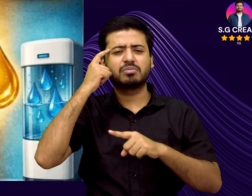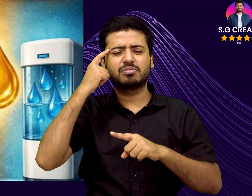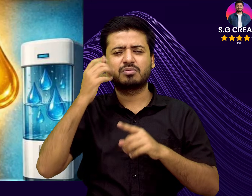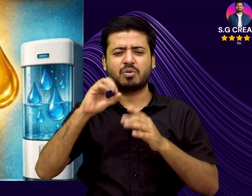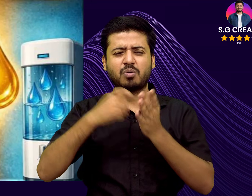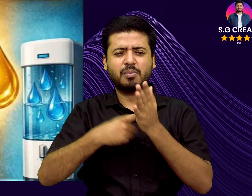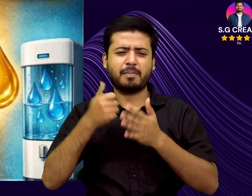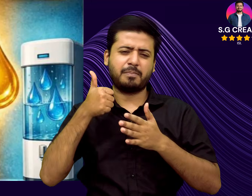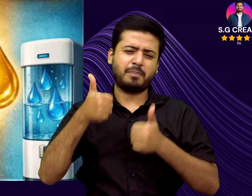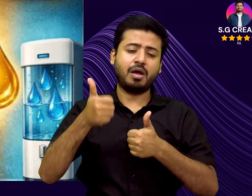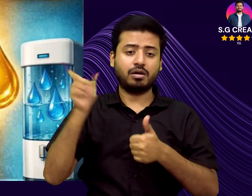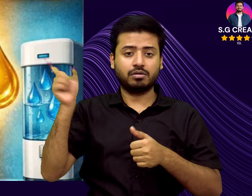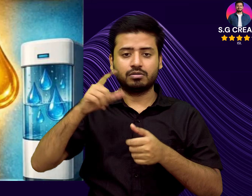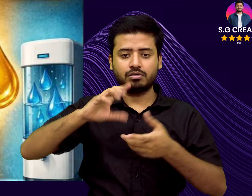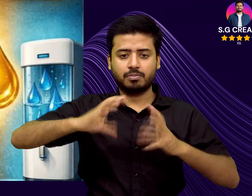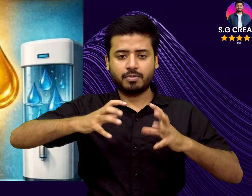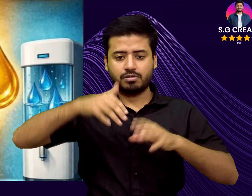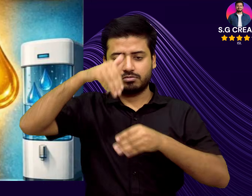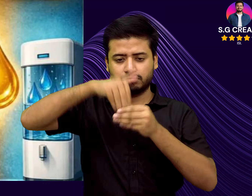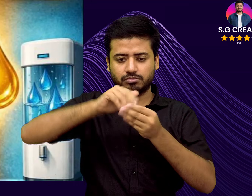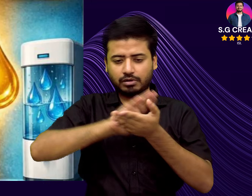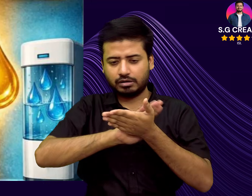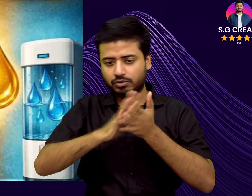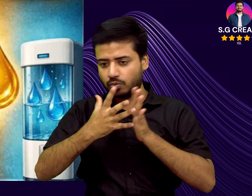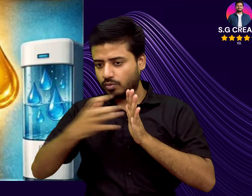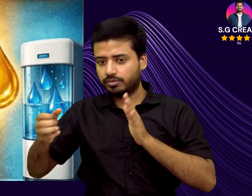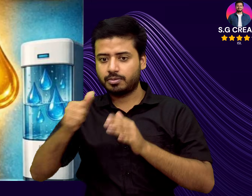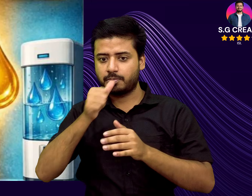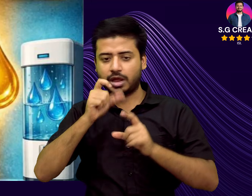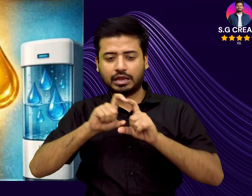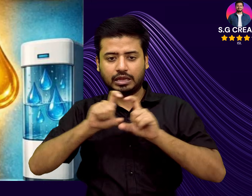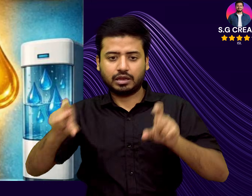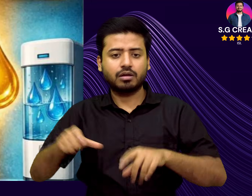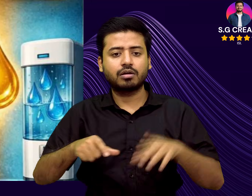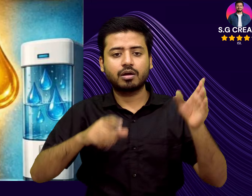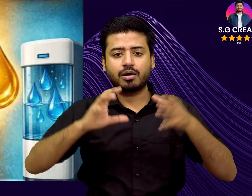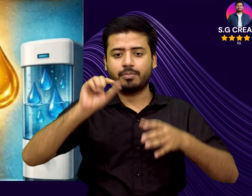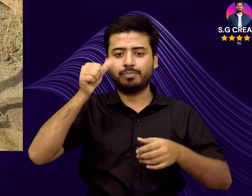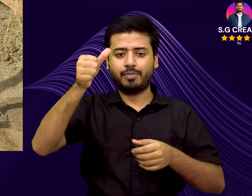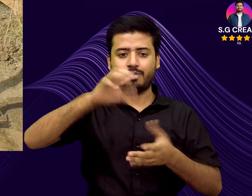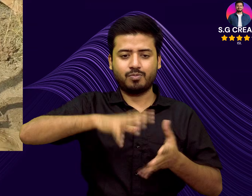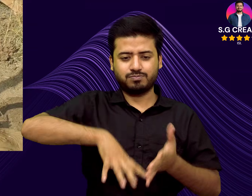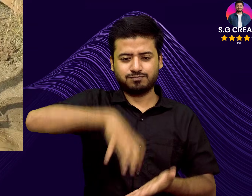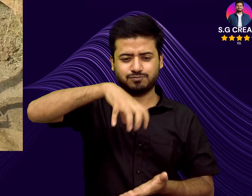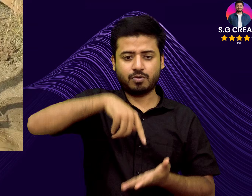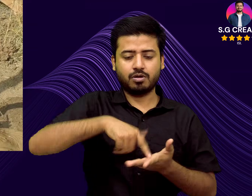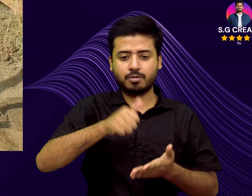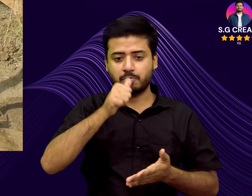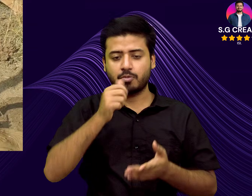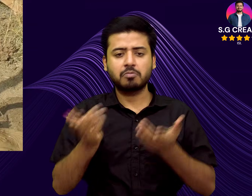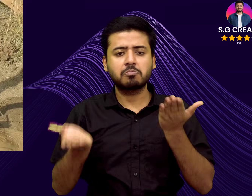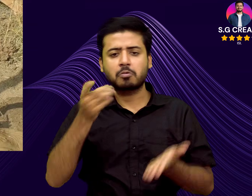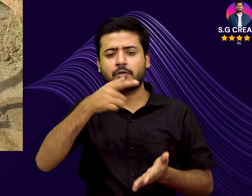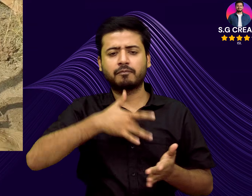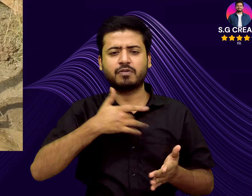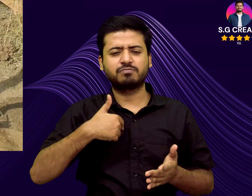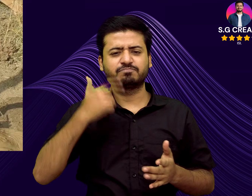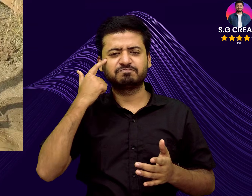a thick 3 to 4-inch layer of fine, washed river sand. The sand traps microscopic mud and